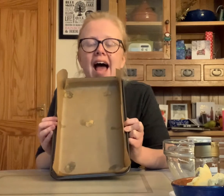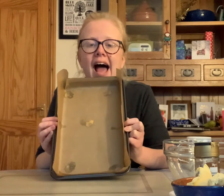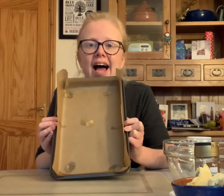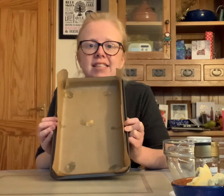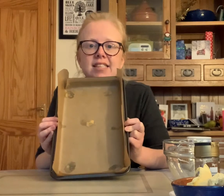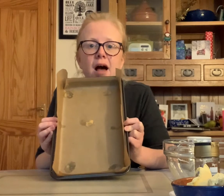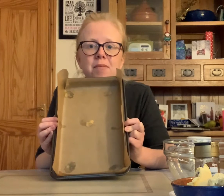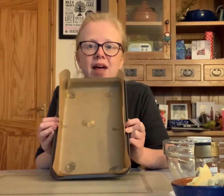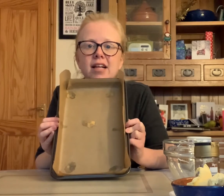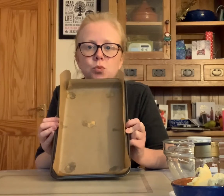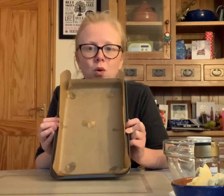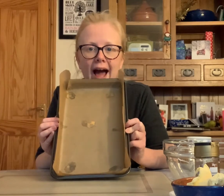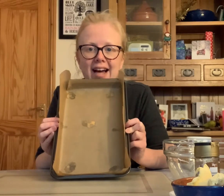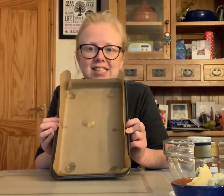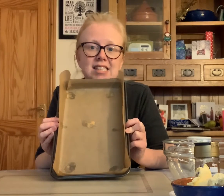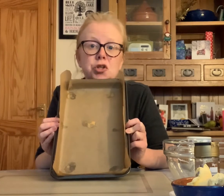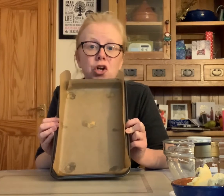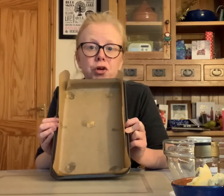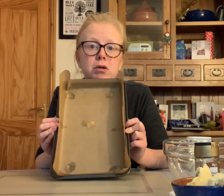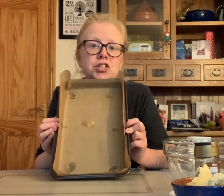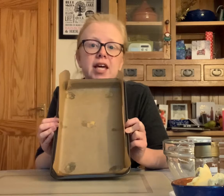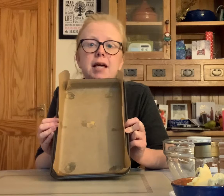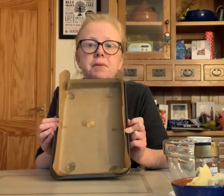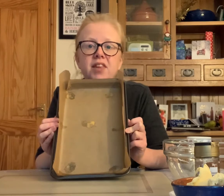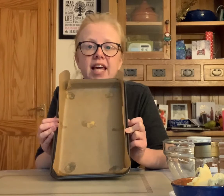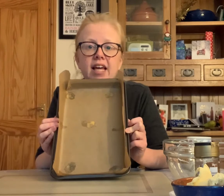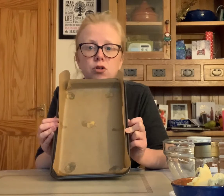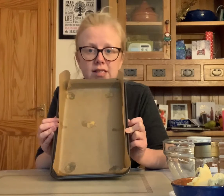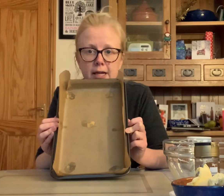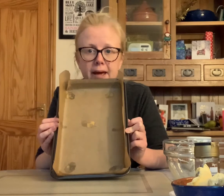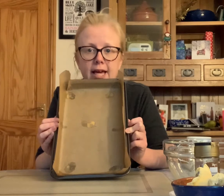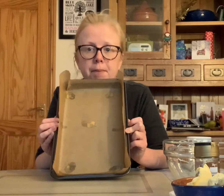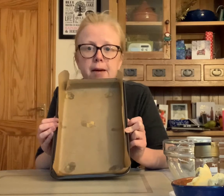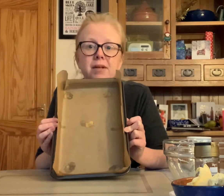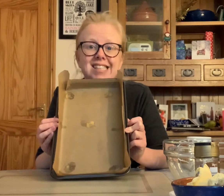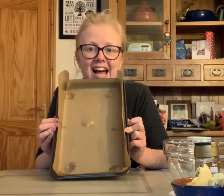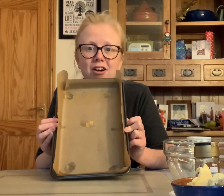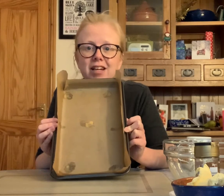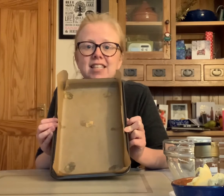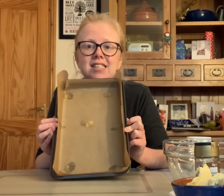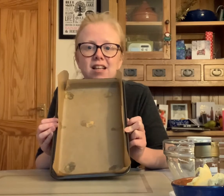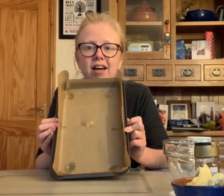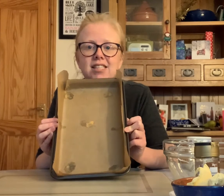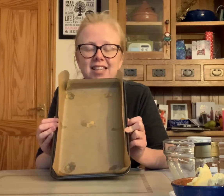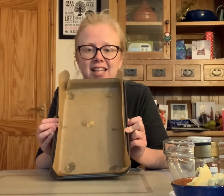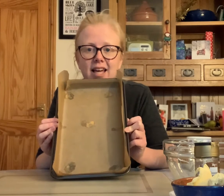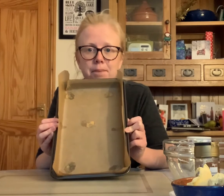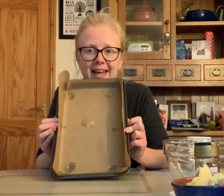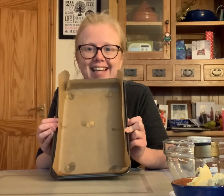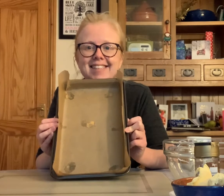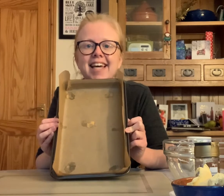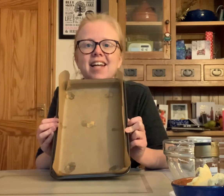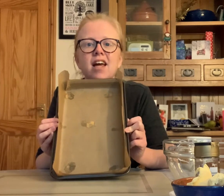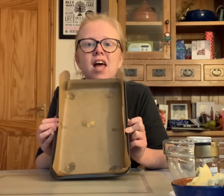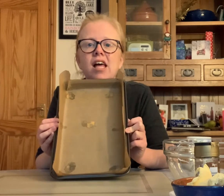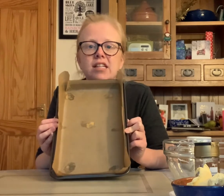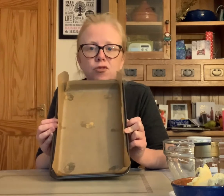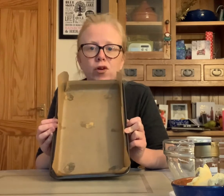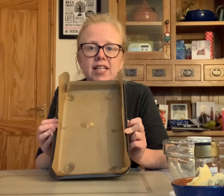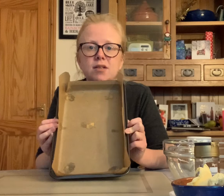and that will act as glue to keep the non-stick baking paper down inside the baking tin. The reason why